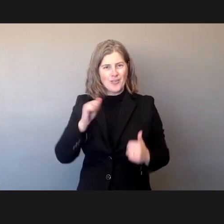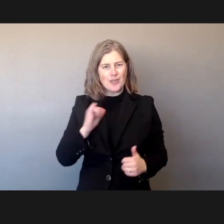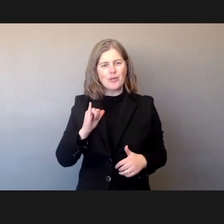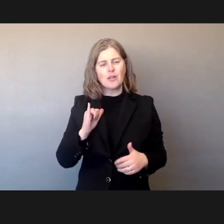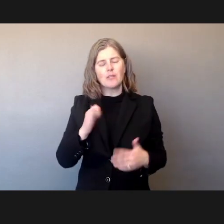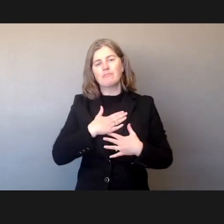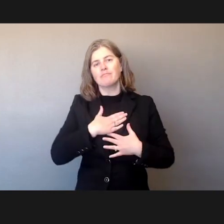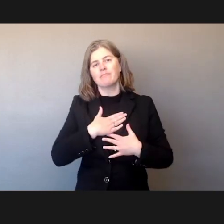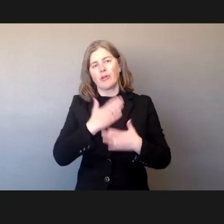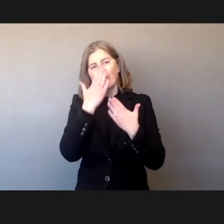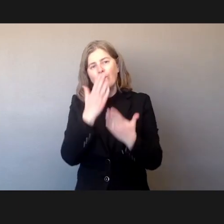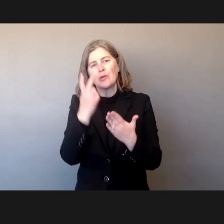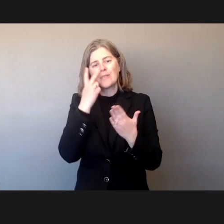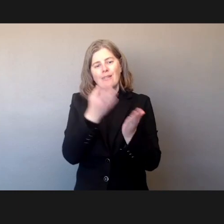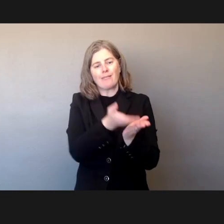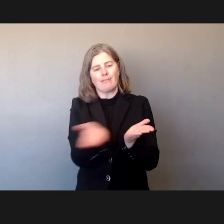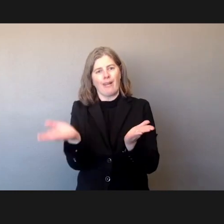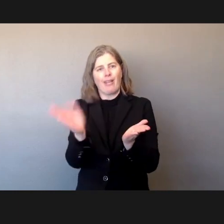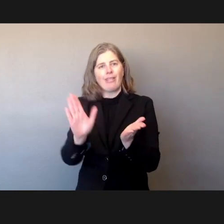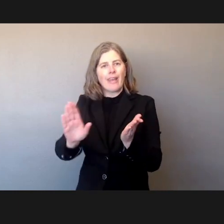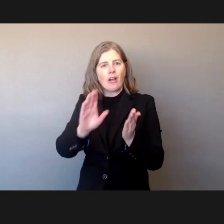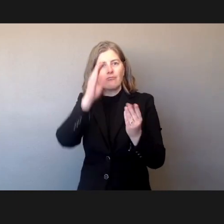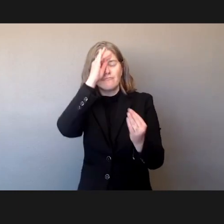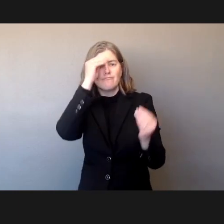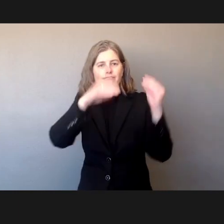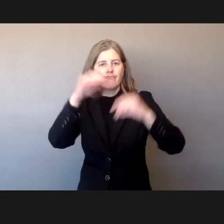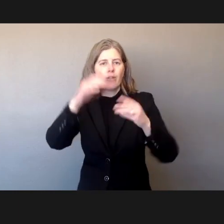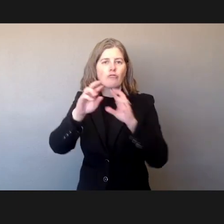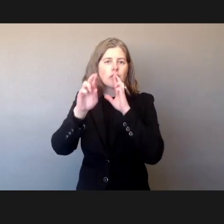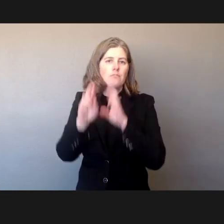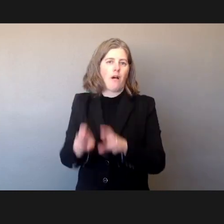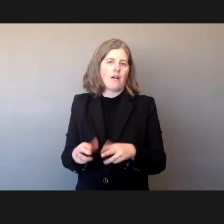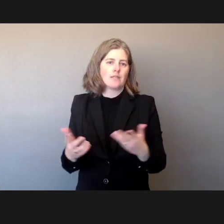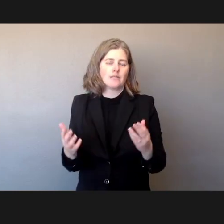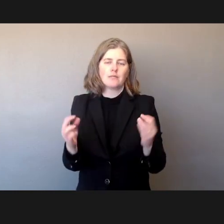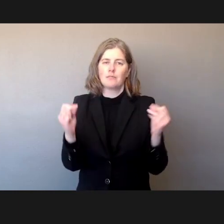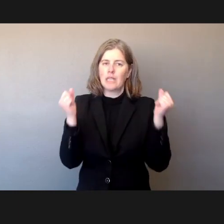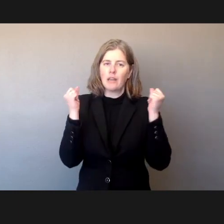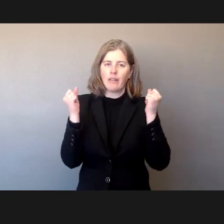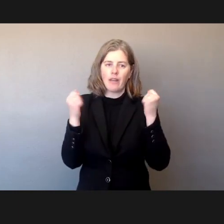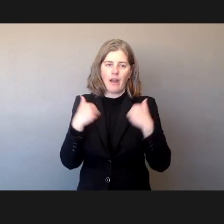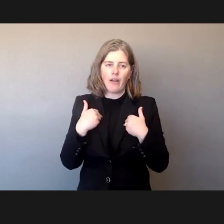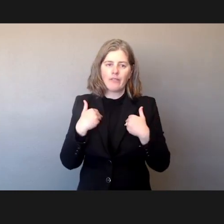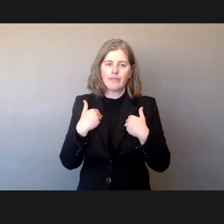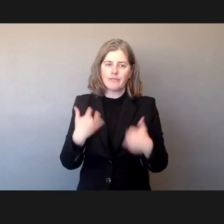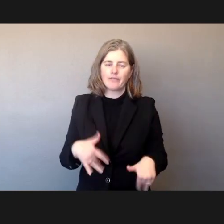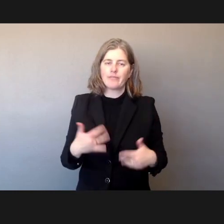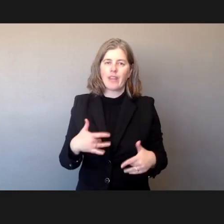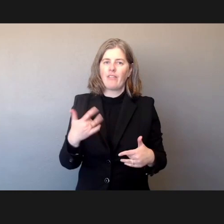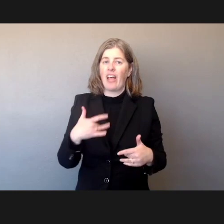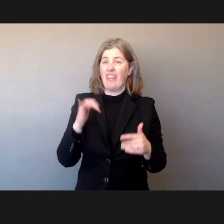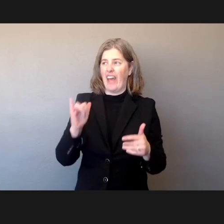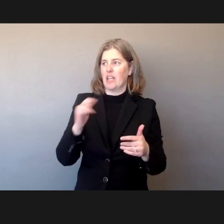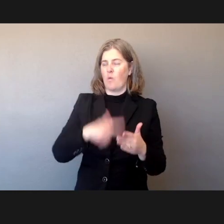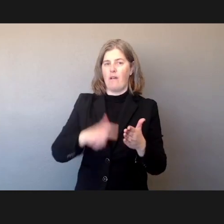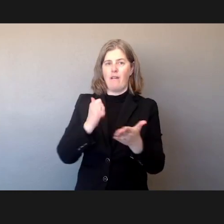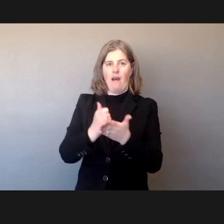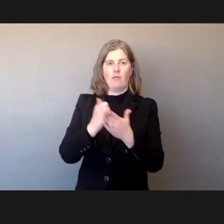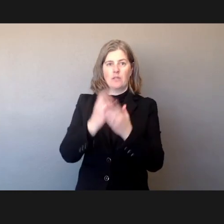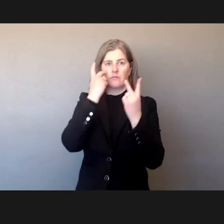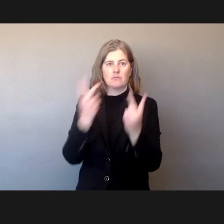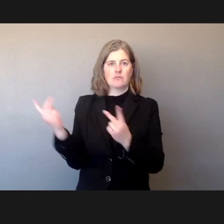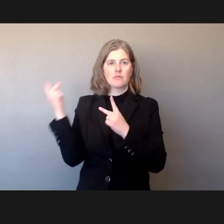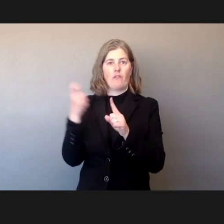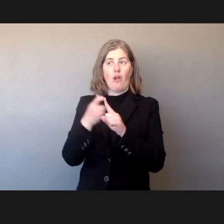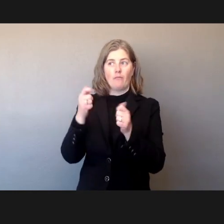so great to just see the response people had just immediately. And I think that's what got us our quick start under